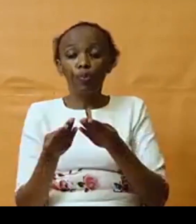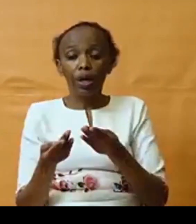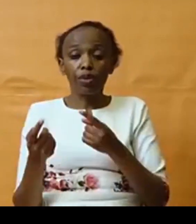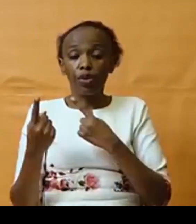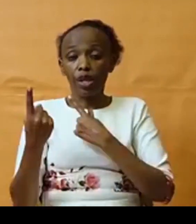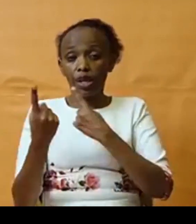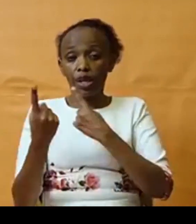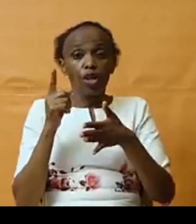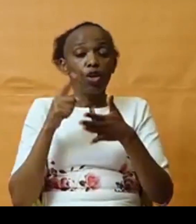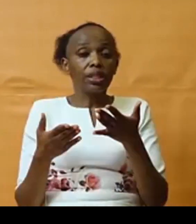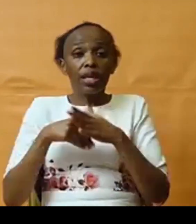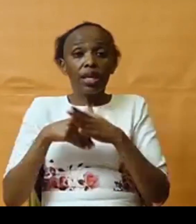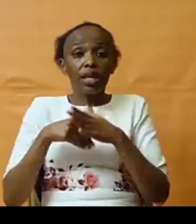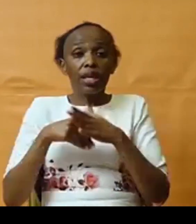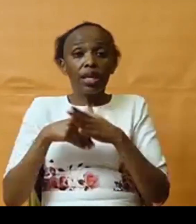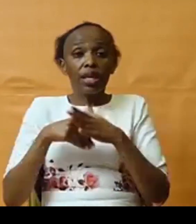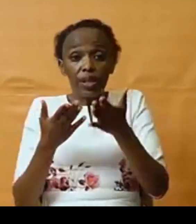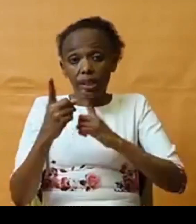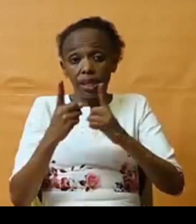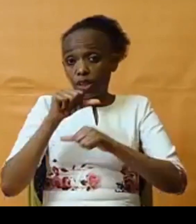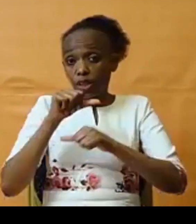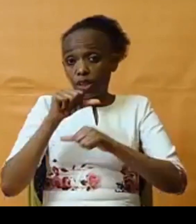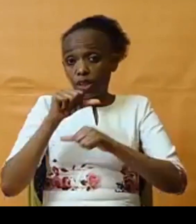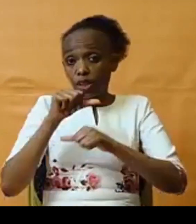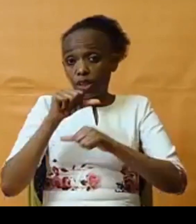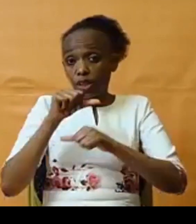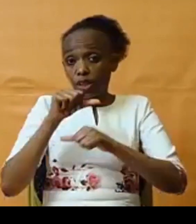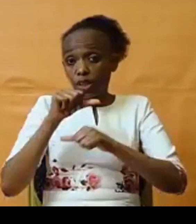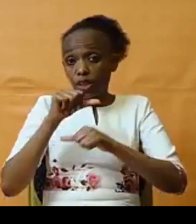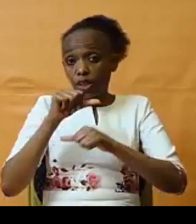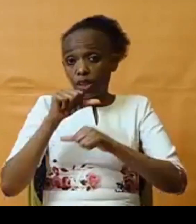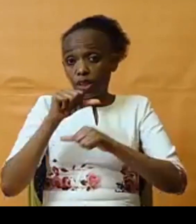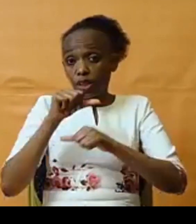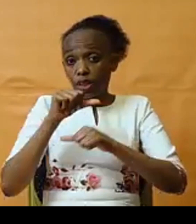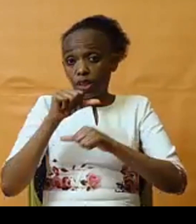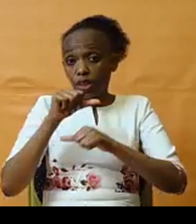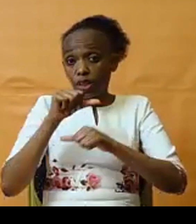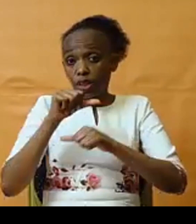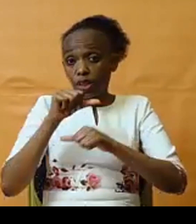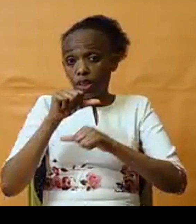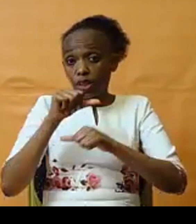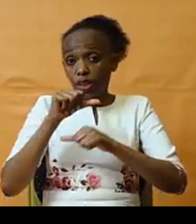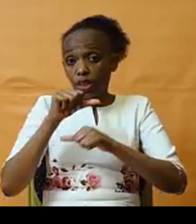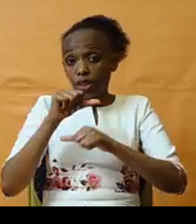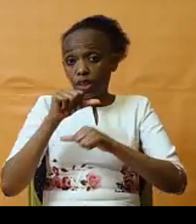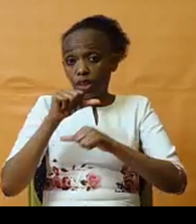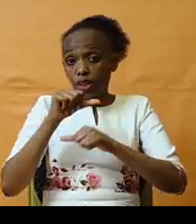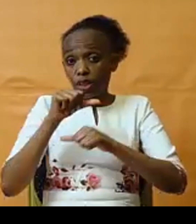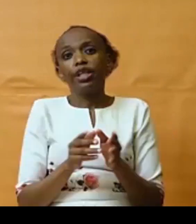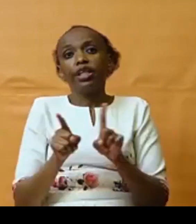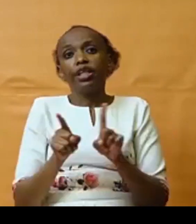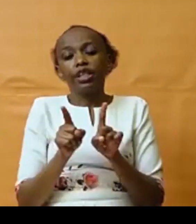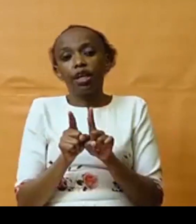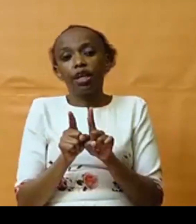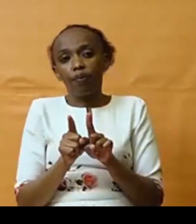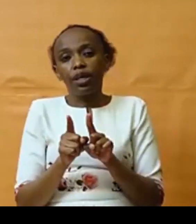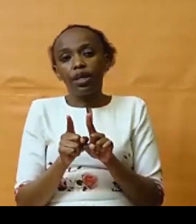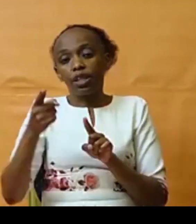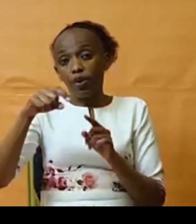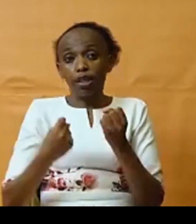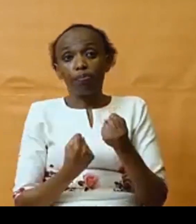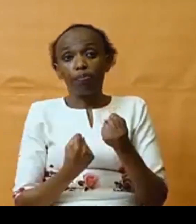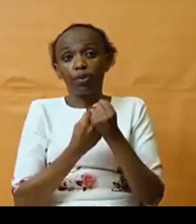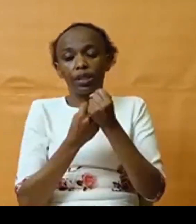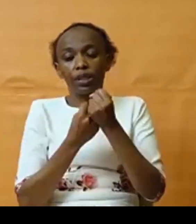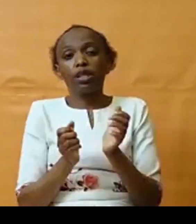discussion. And this is that in these discussions around elusivity and public participation has often been an afterthought in public